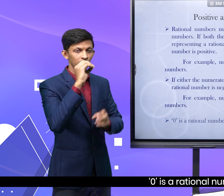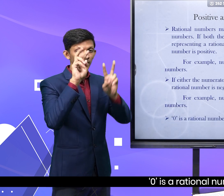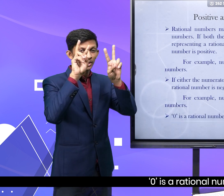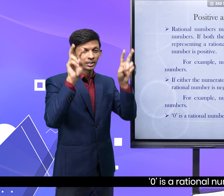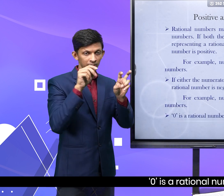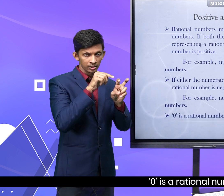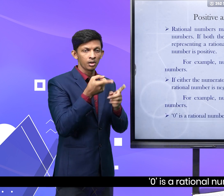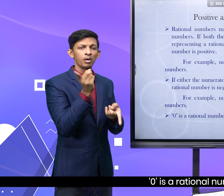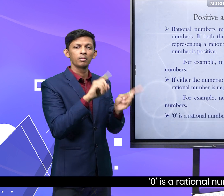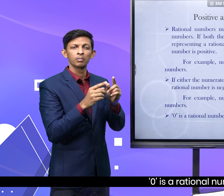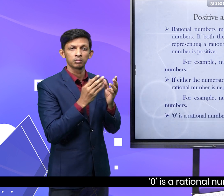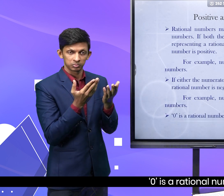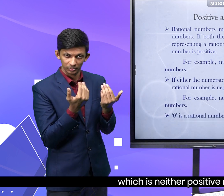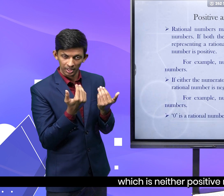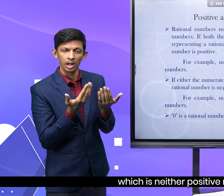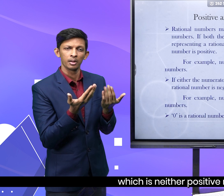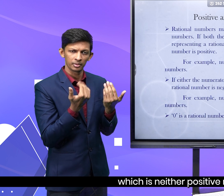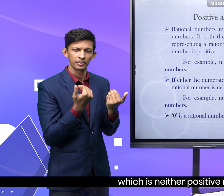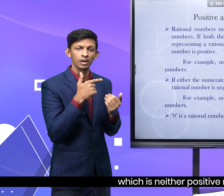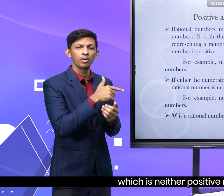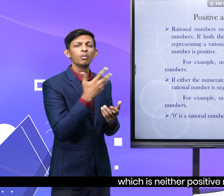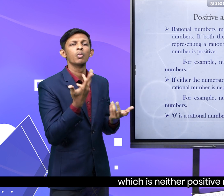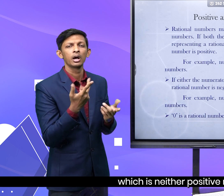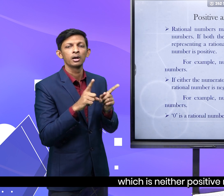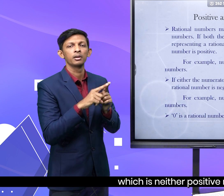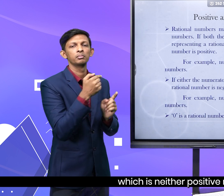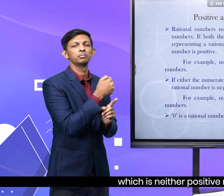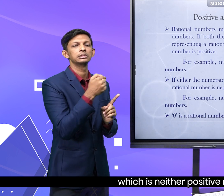0 is a rational number which is neither positive nor negative.